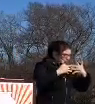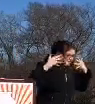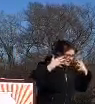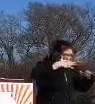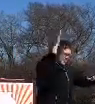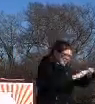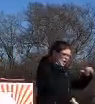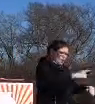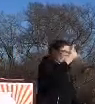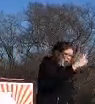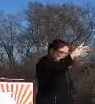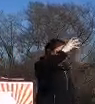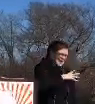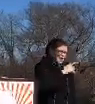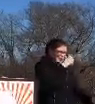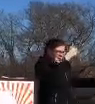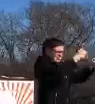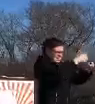White House.